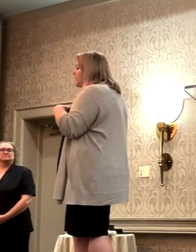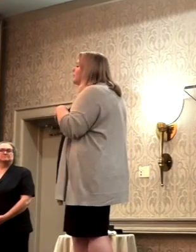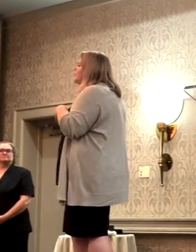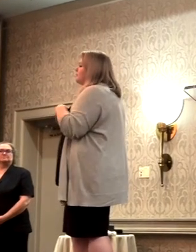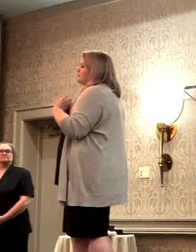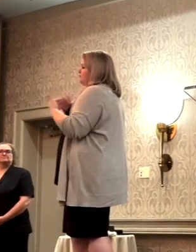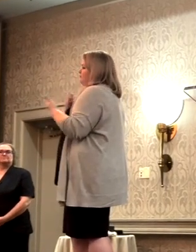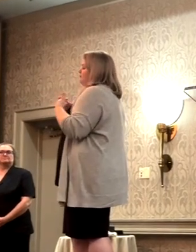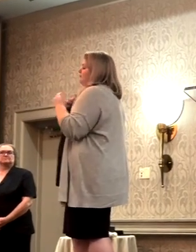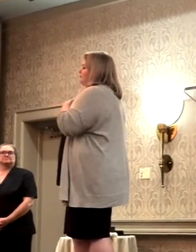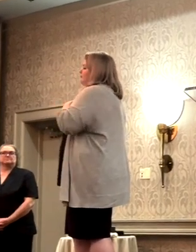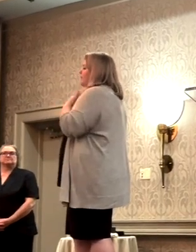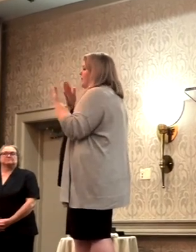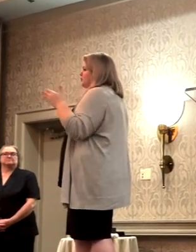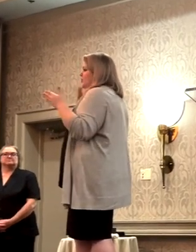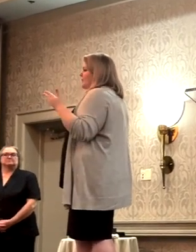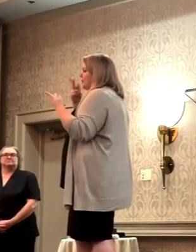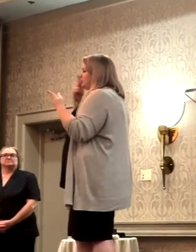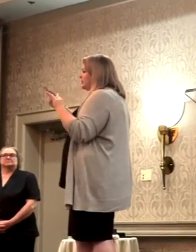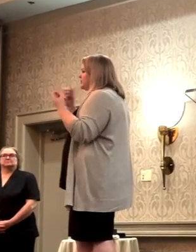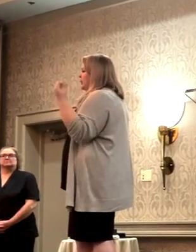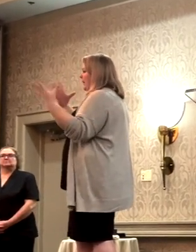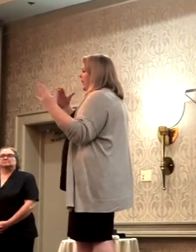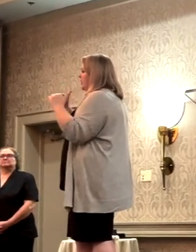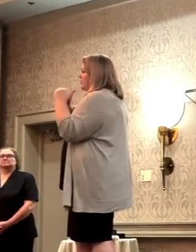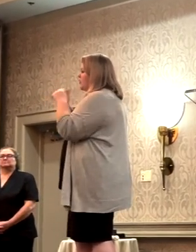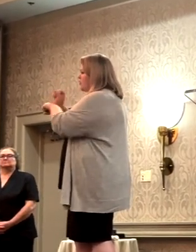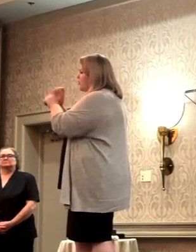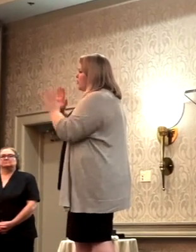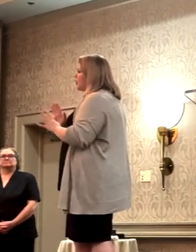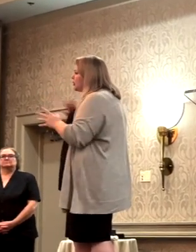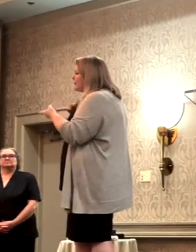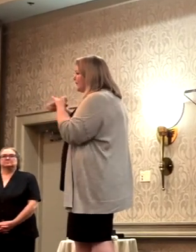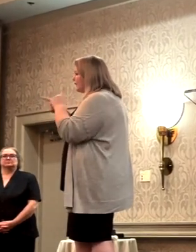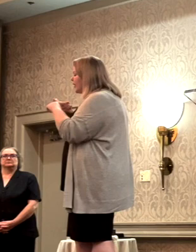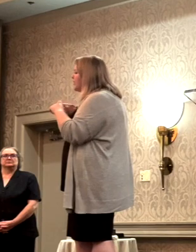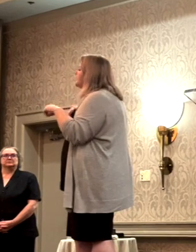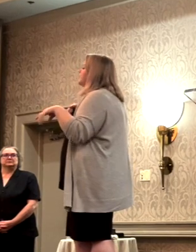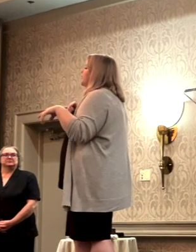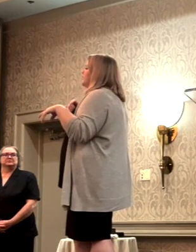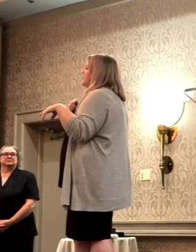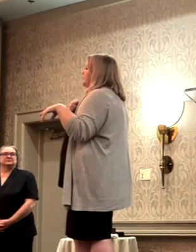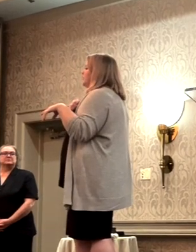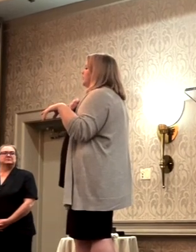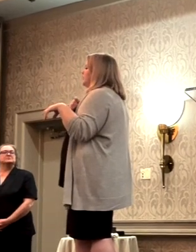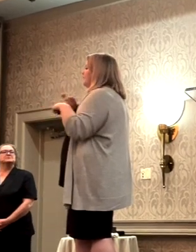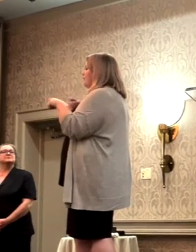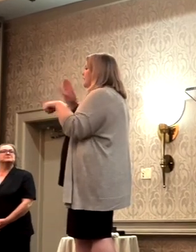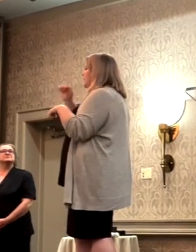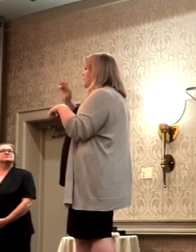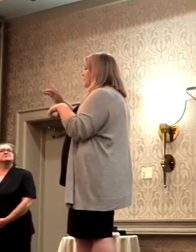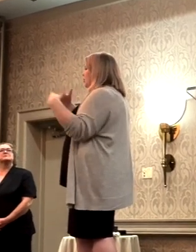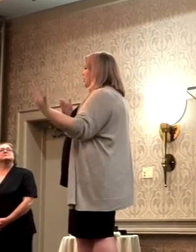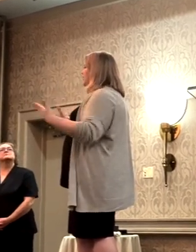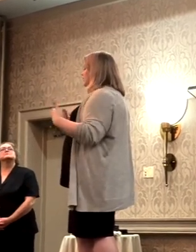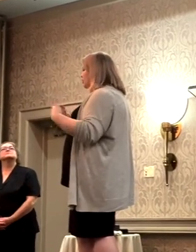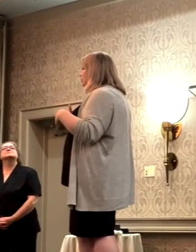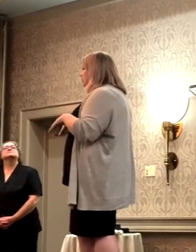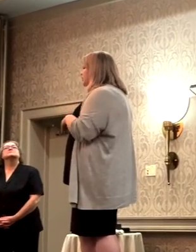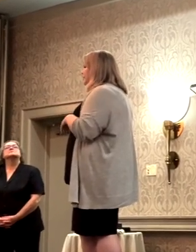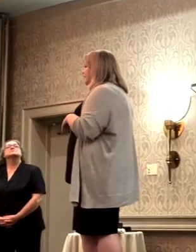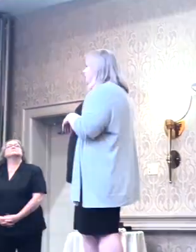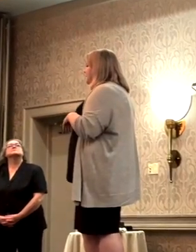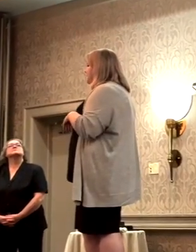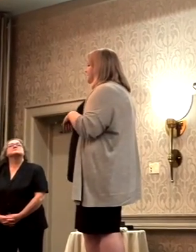I am so glad to see so many of my colleagues and my friends from the bar here. And